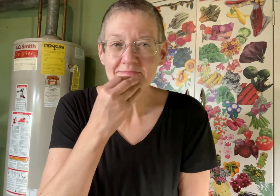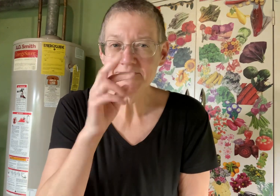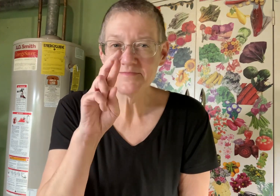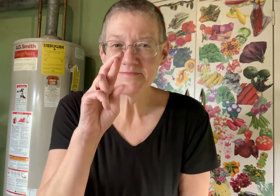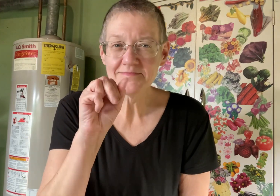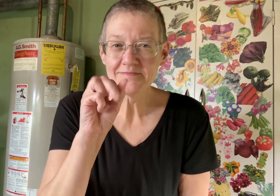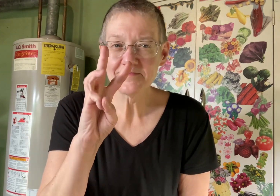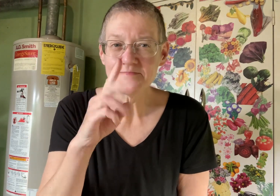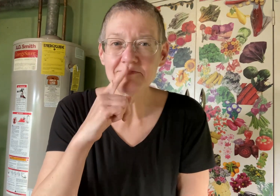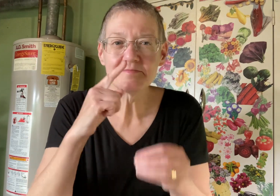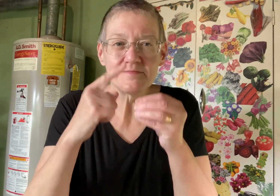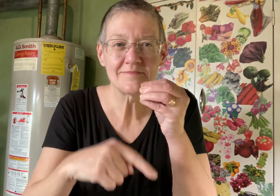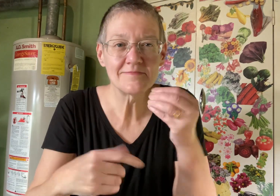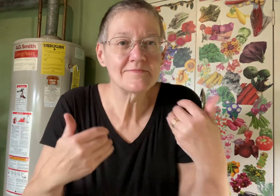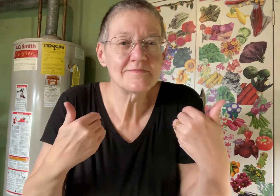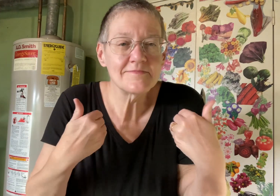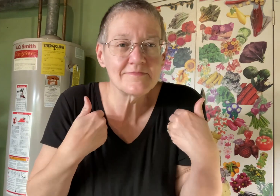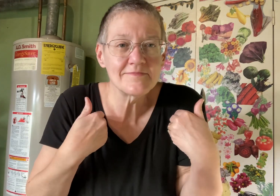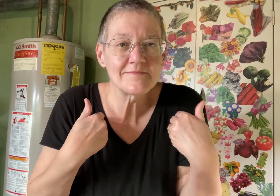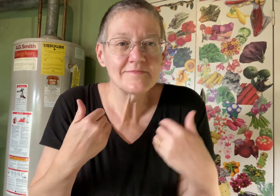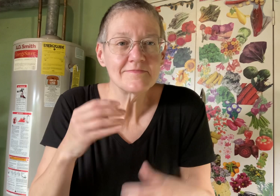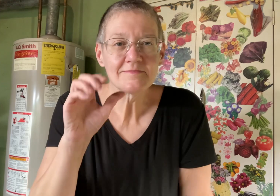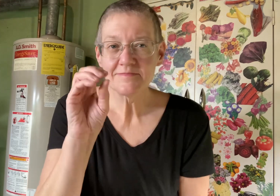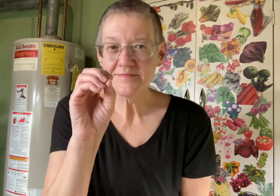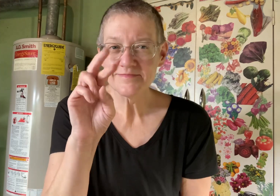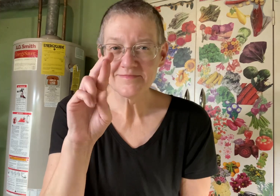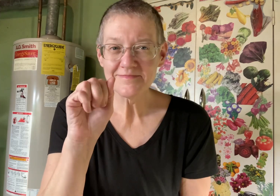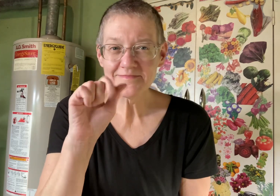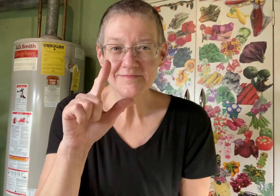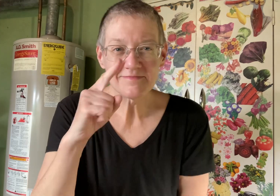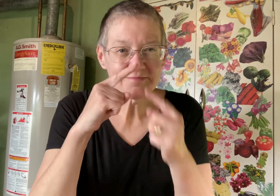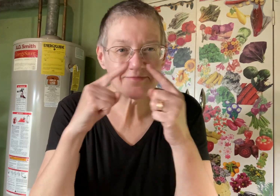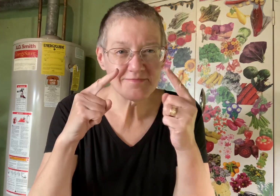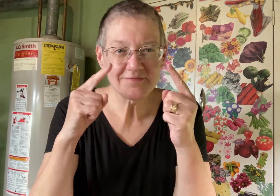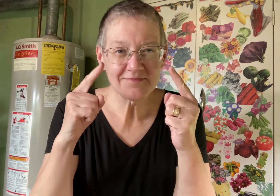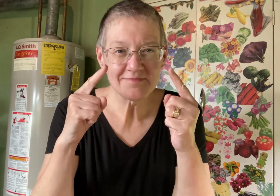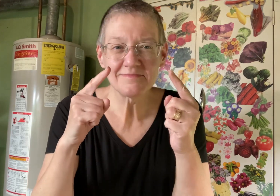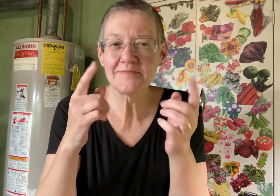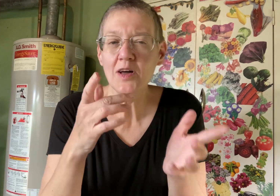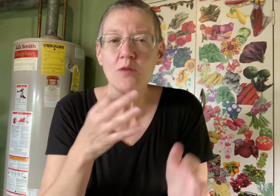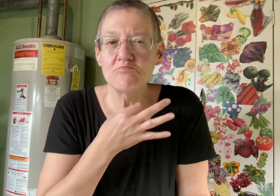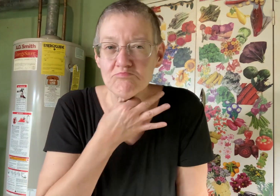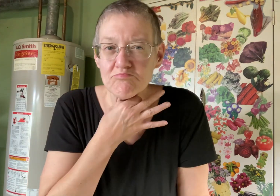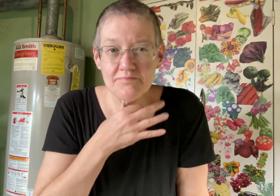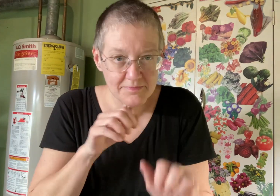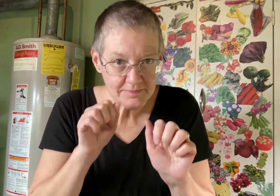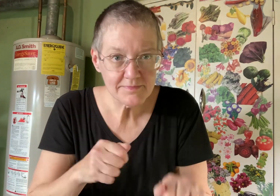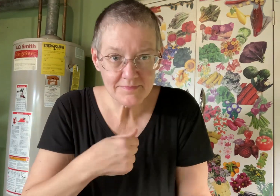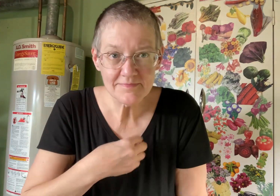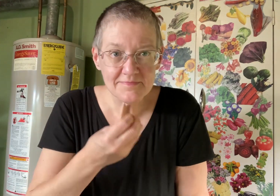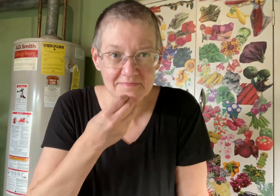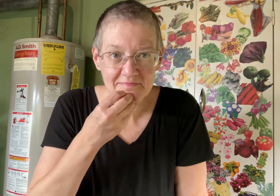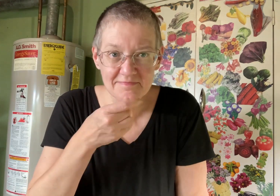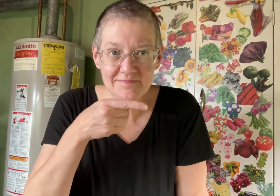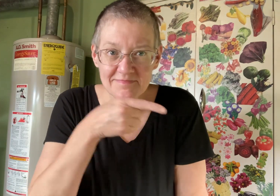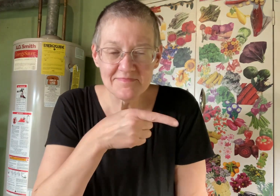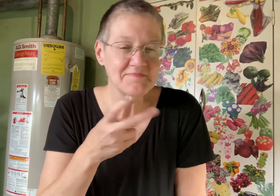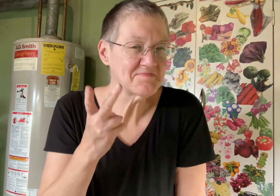to not eat raw tomatoes because I have an oral allergy. So I'm curious, can I eat the